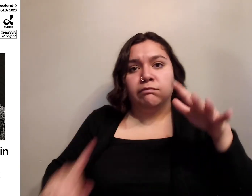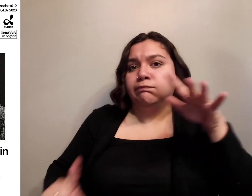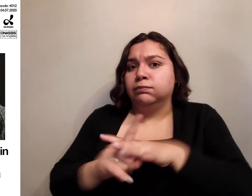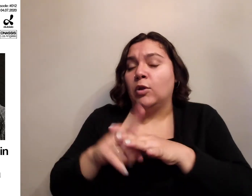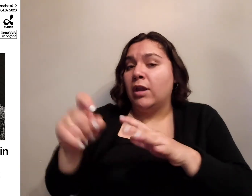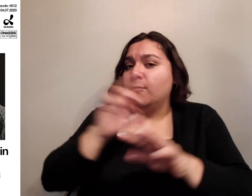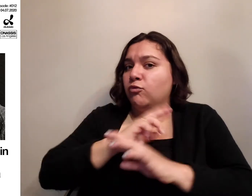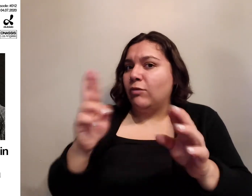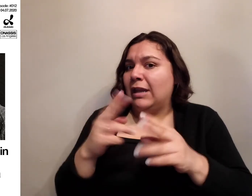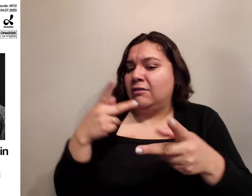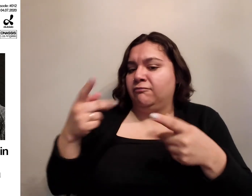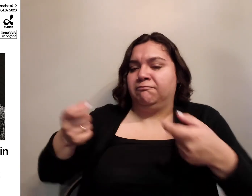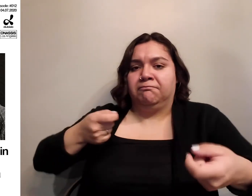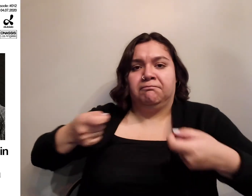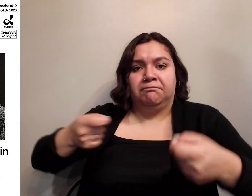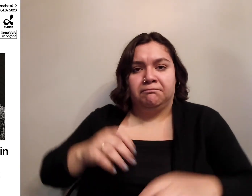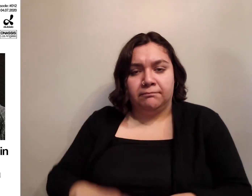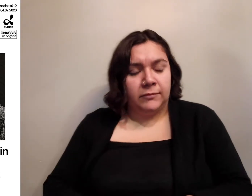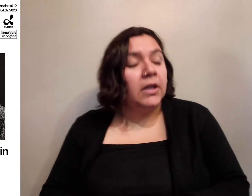prepared to grapple with.